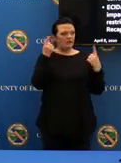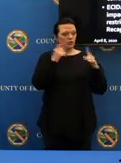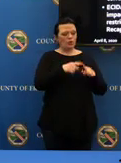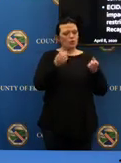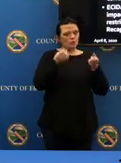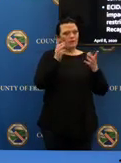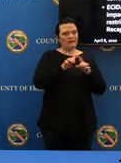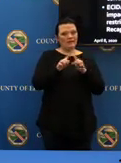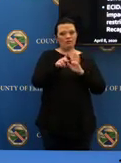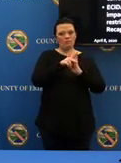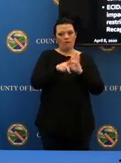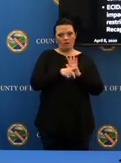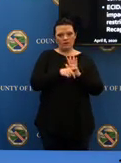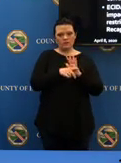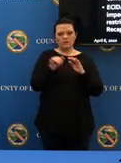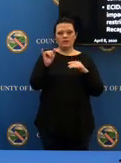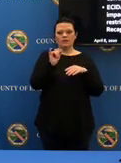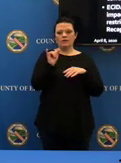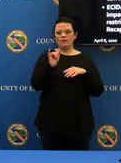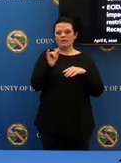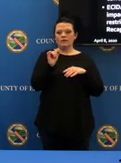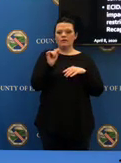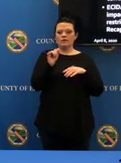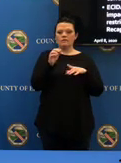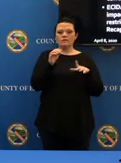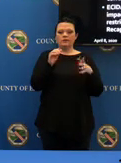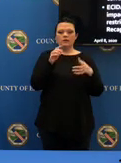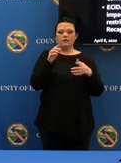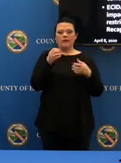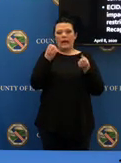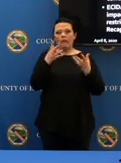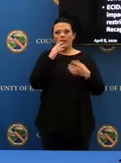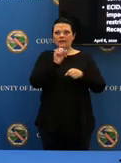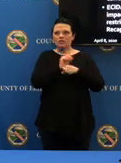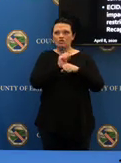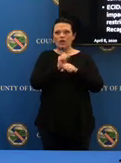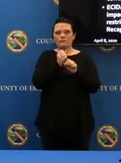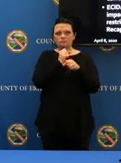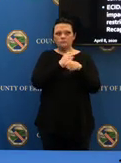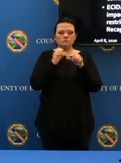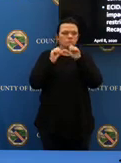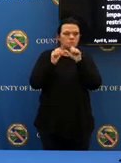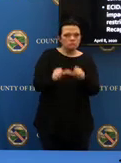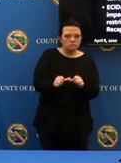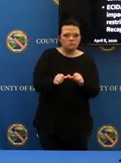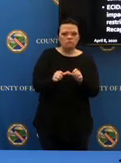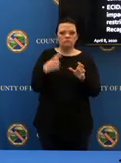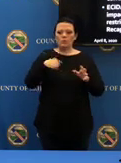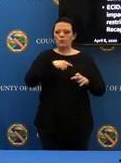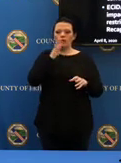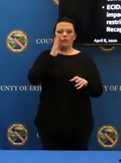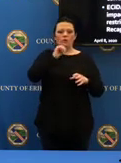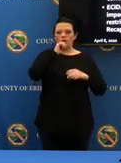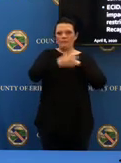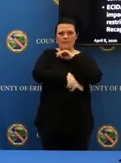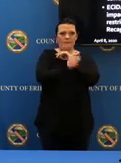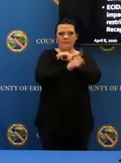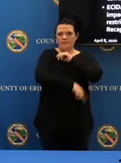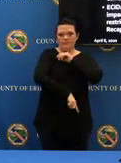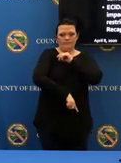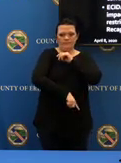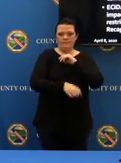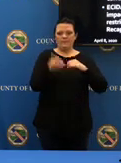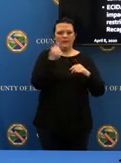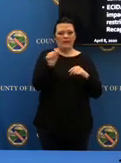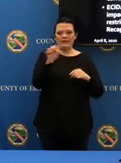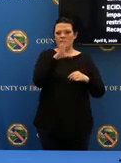of policies, including recapture with the number of jobs that are created and have to be maintained. We will not be penalizing